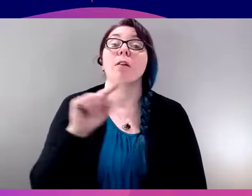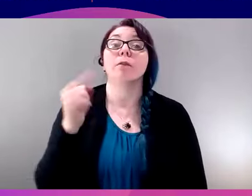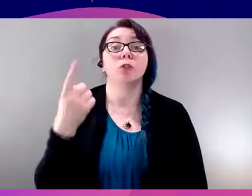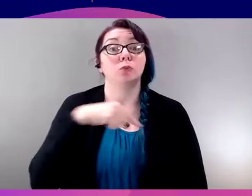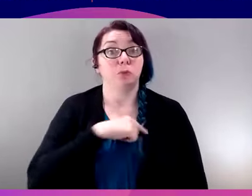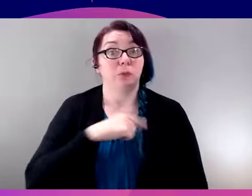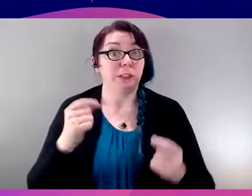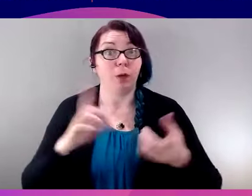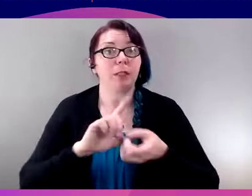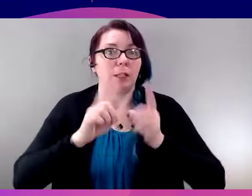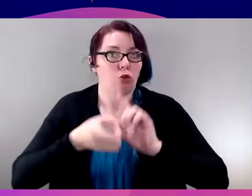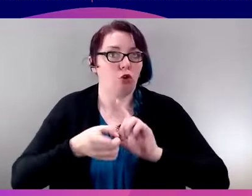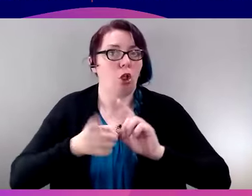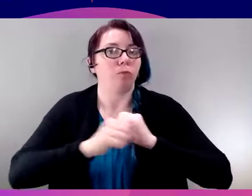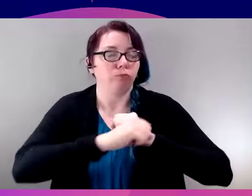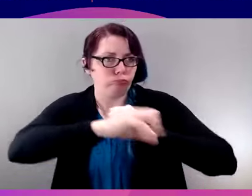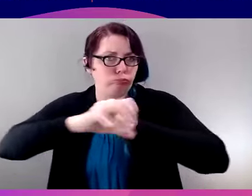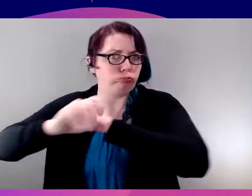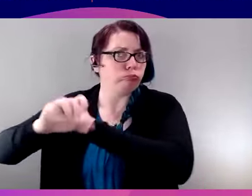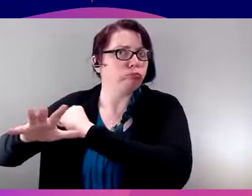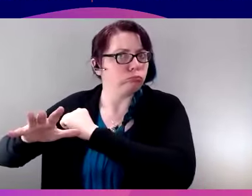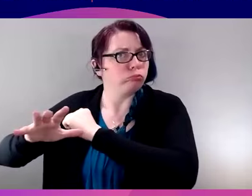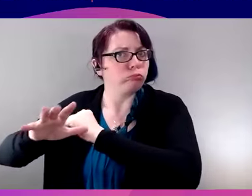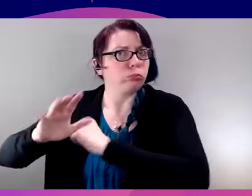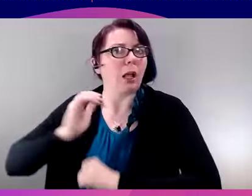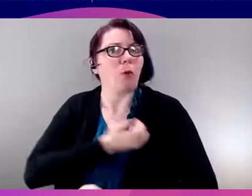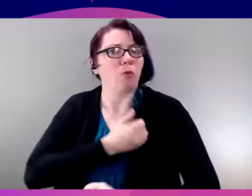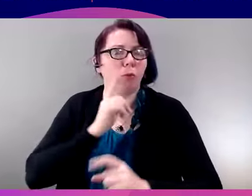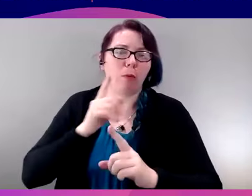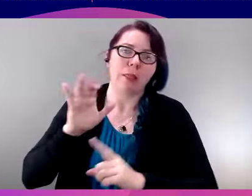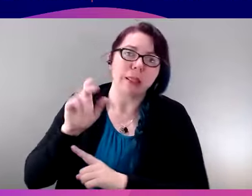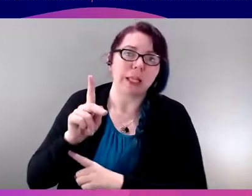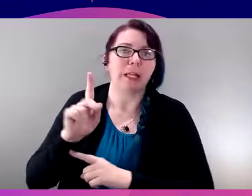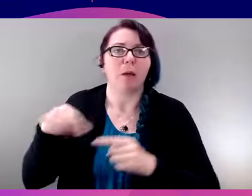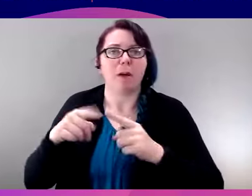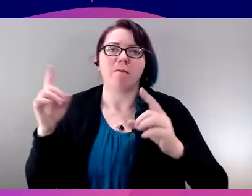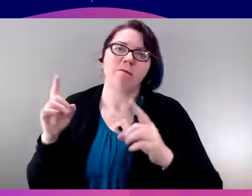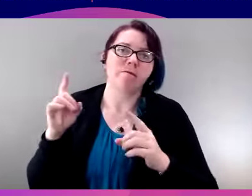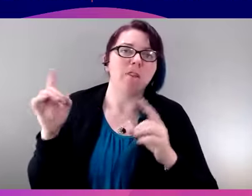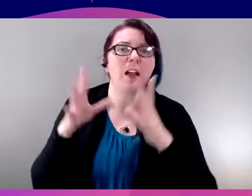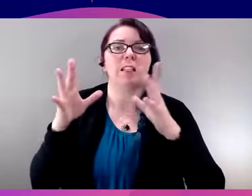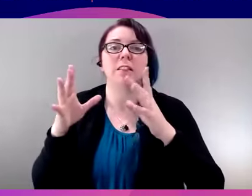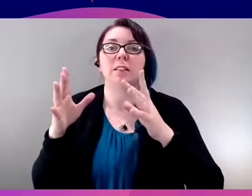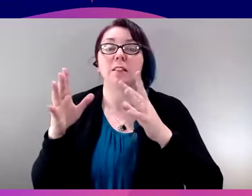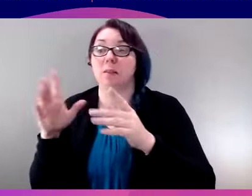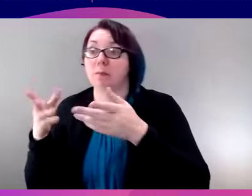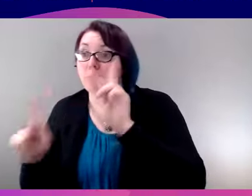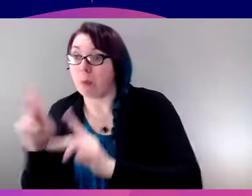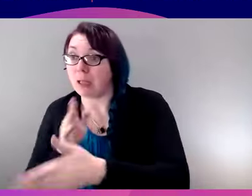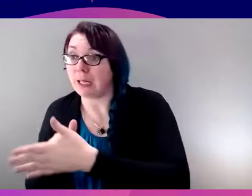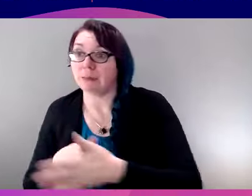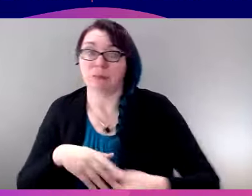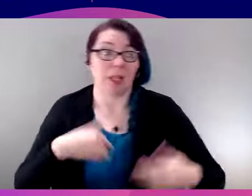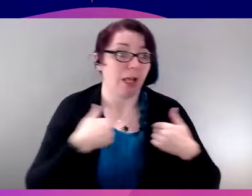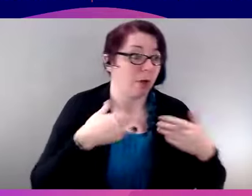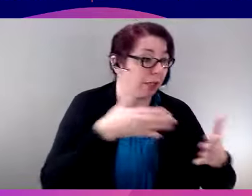regarding the violence link. This has the overall goal of raising awareness about the violence link. The second input is